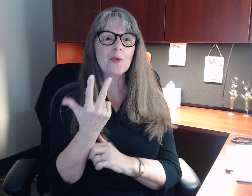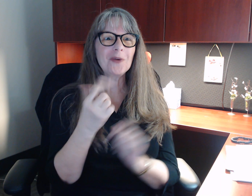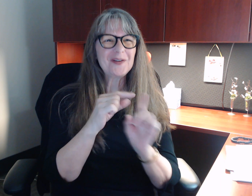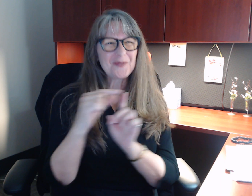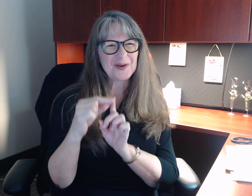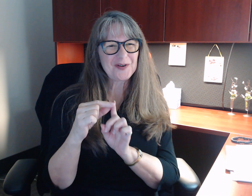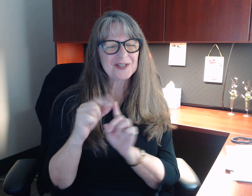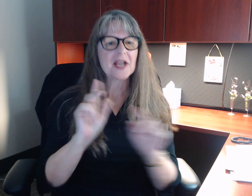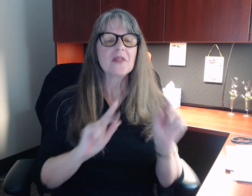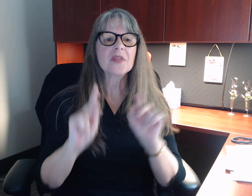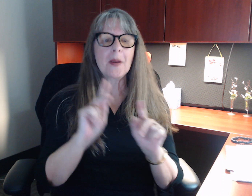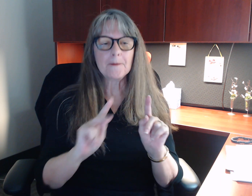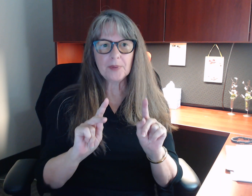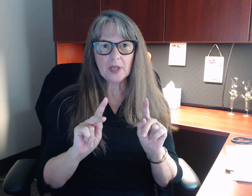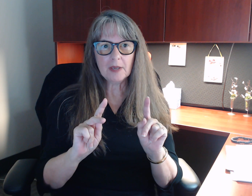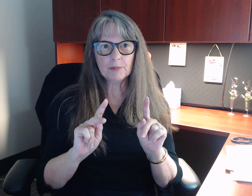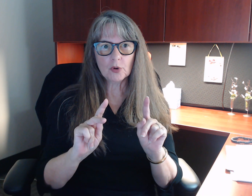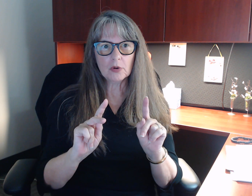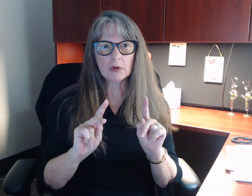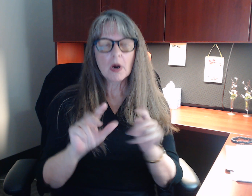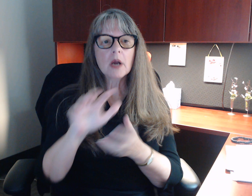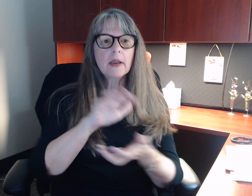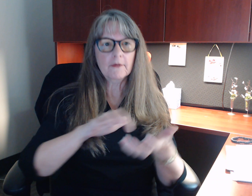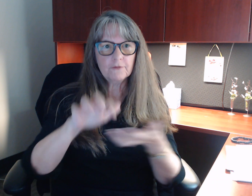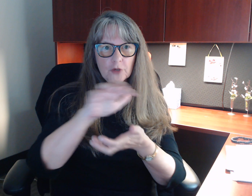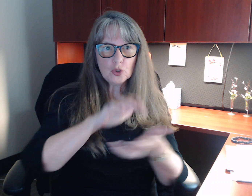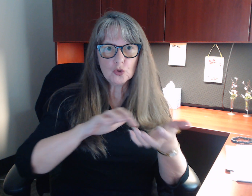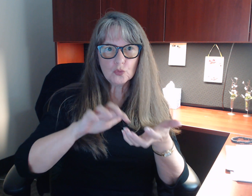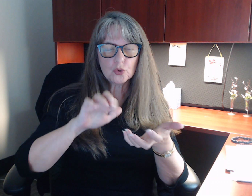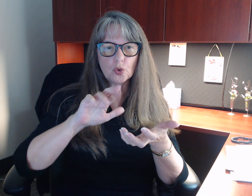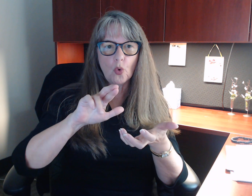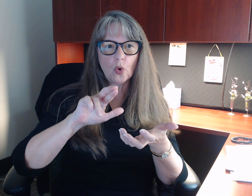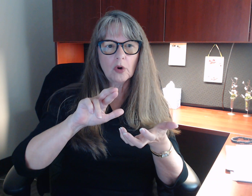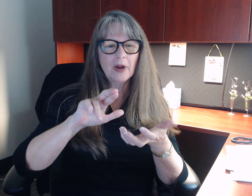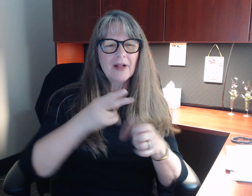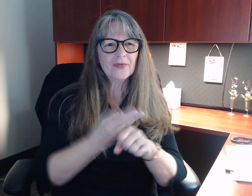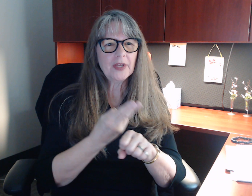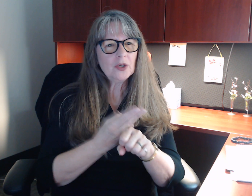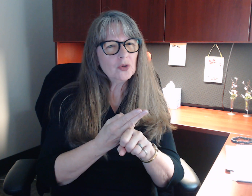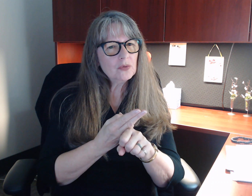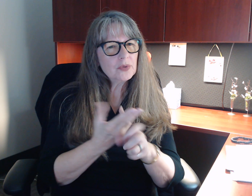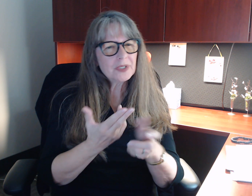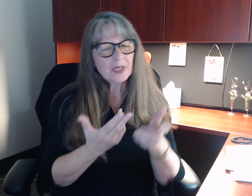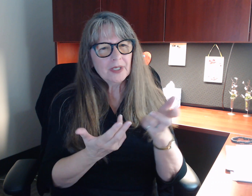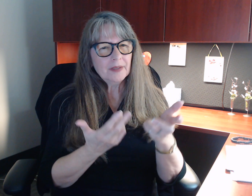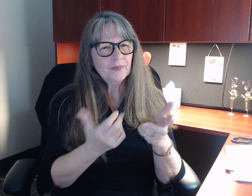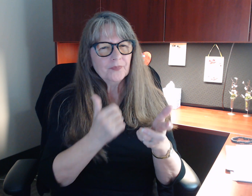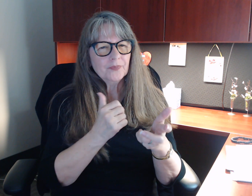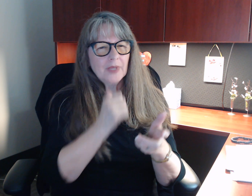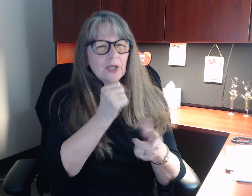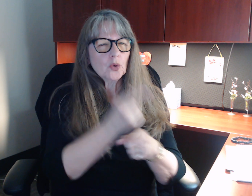three words that people confuse or they use